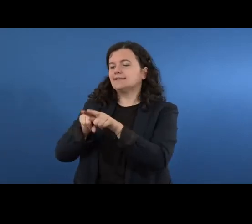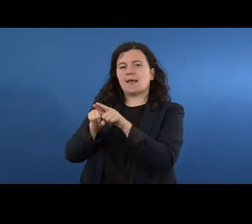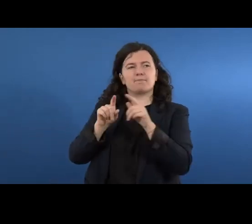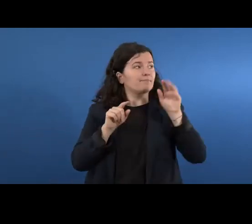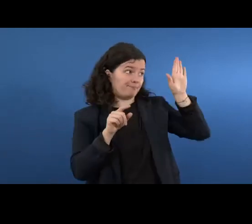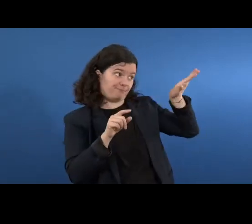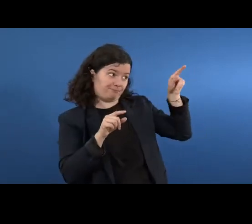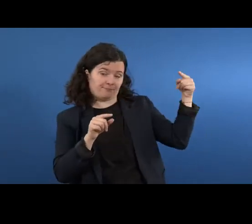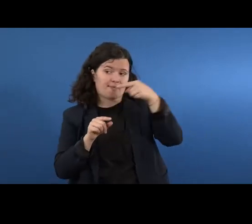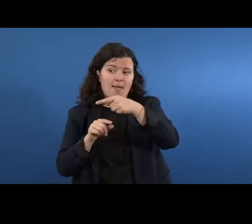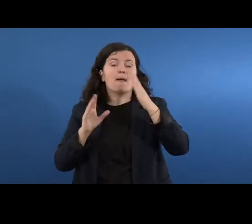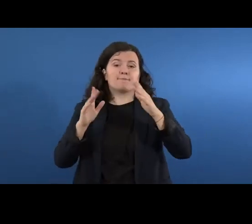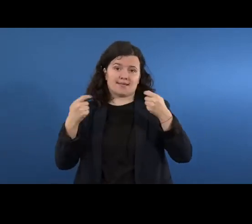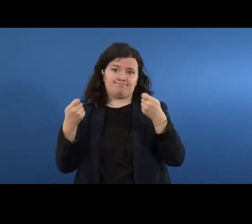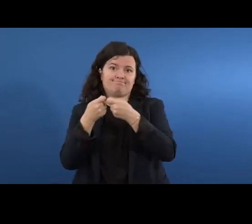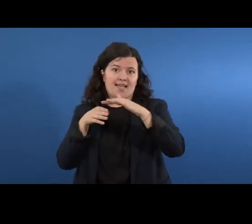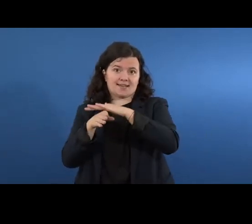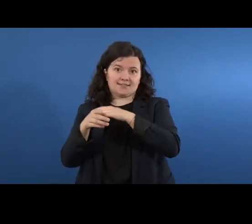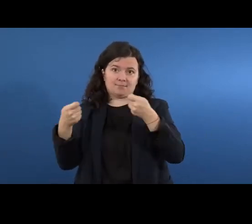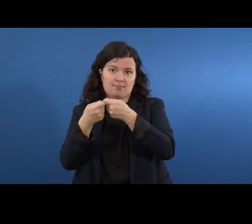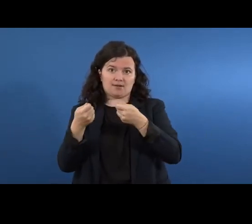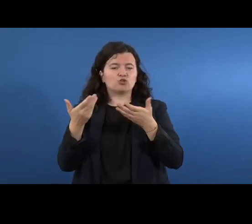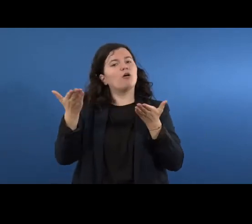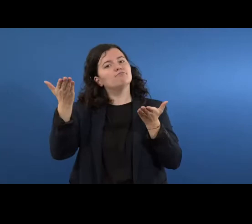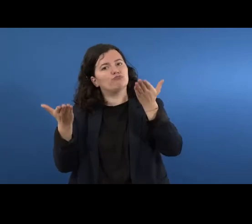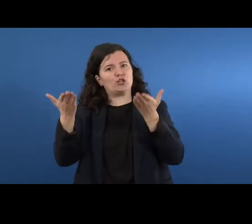I think that Neil mentioned